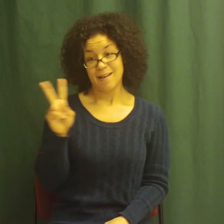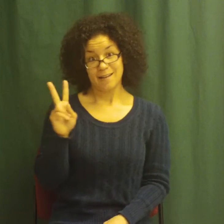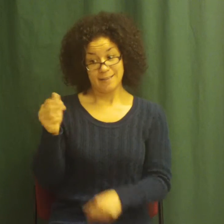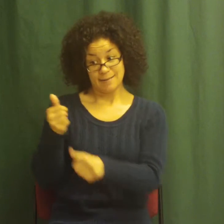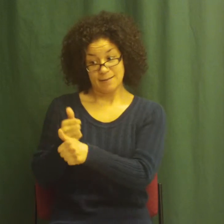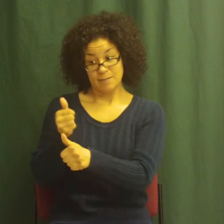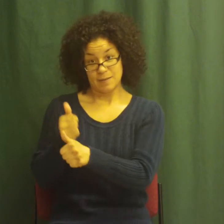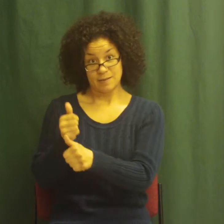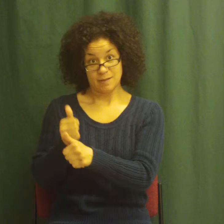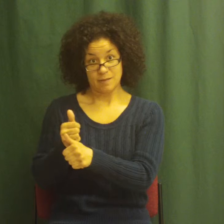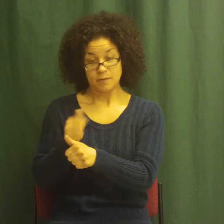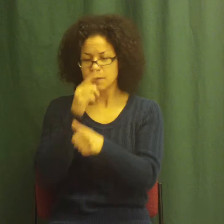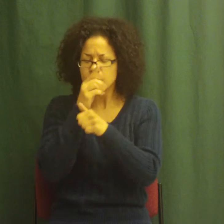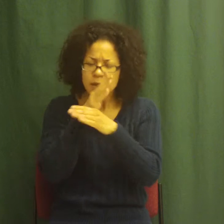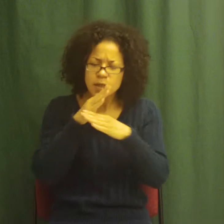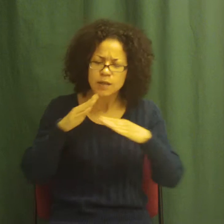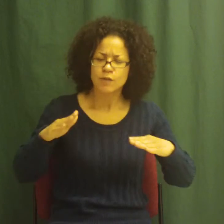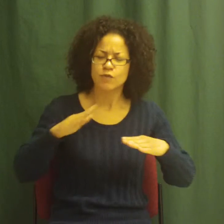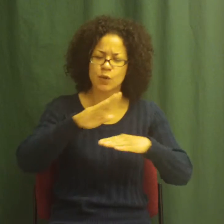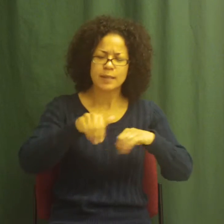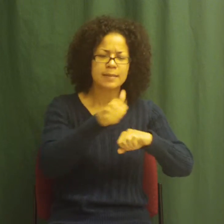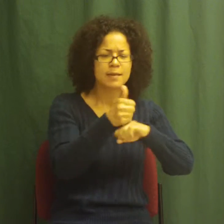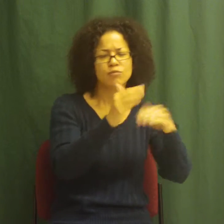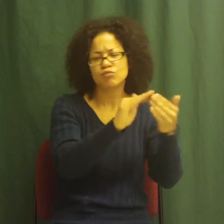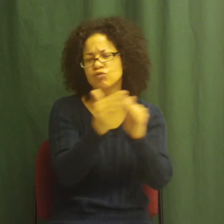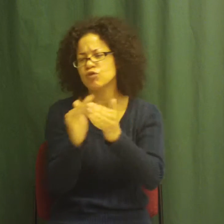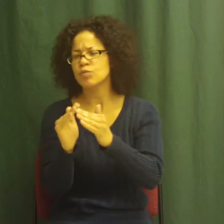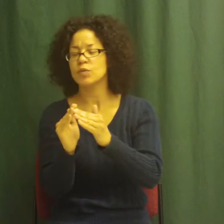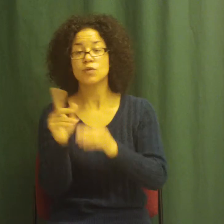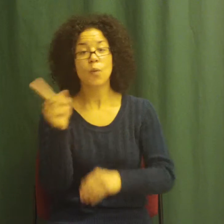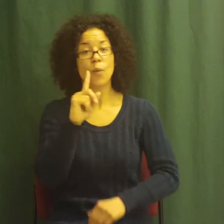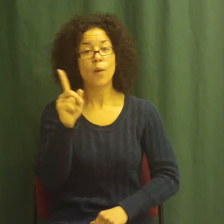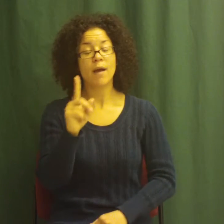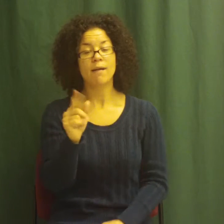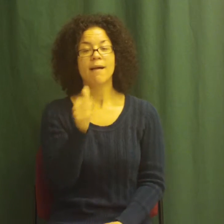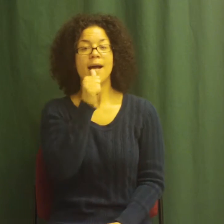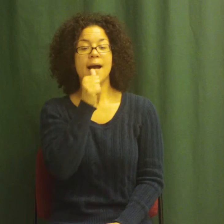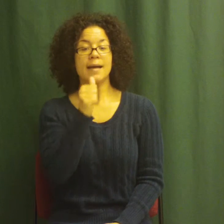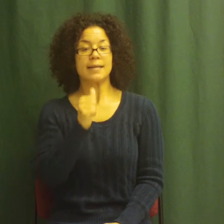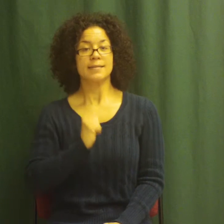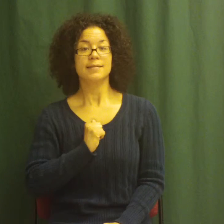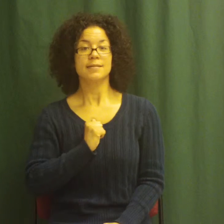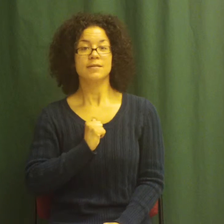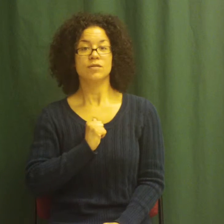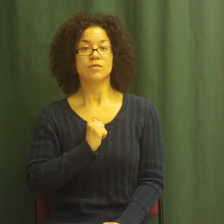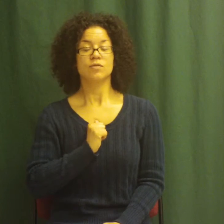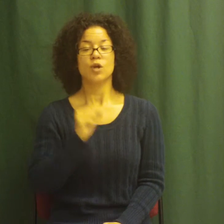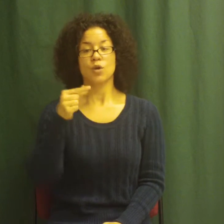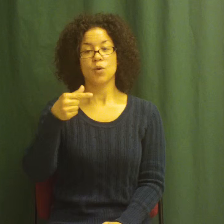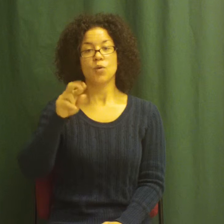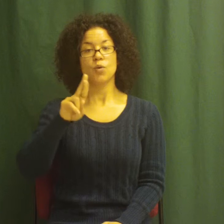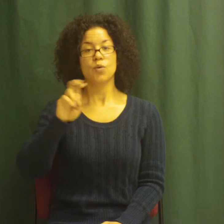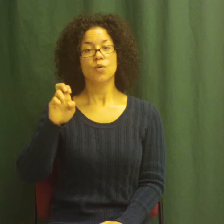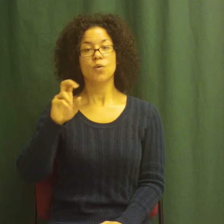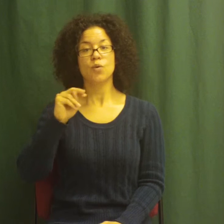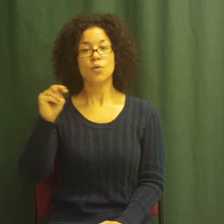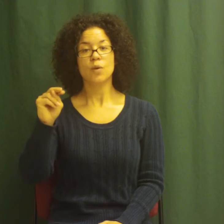and Greenland. As explorers, they crossed the Atlantic and reached America 500 years before